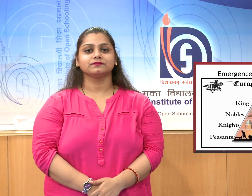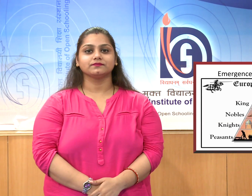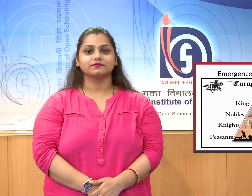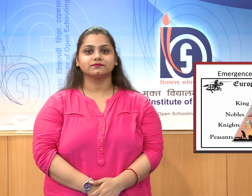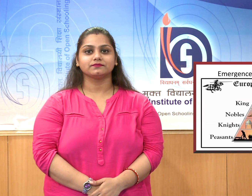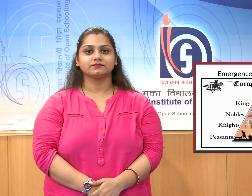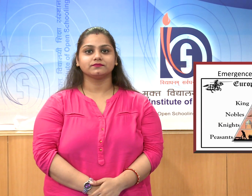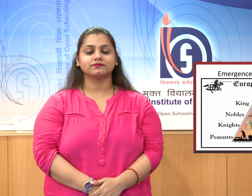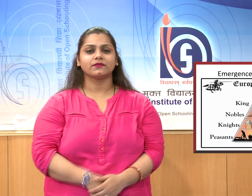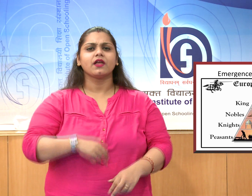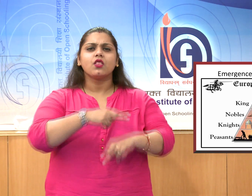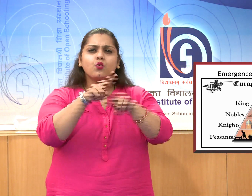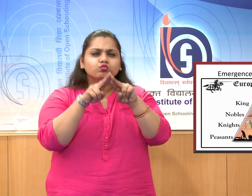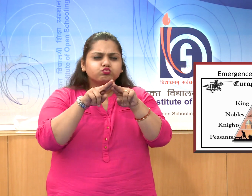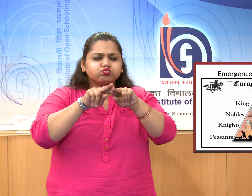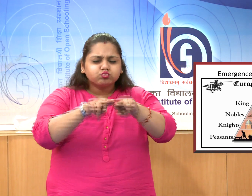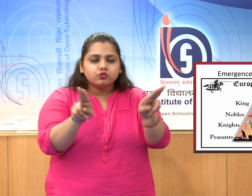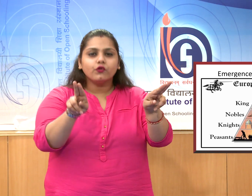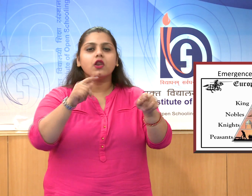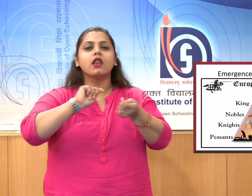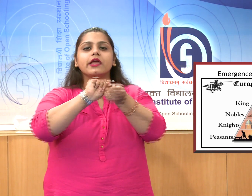It completely transformed the existing social,